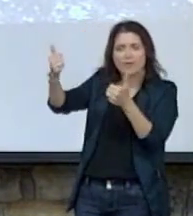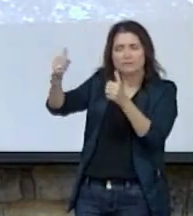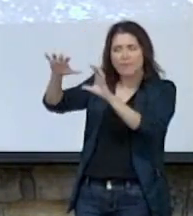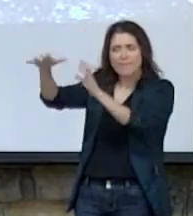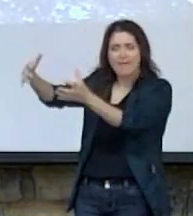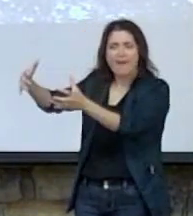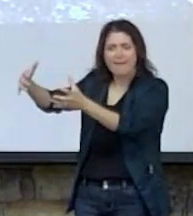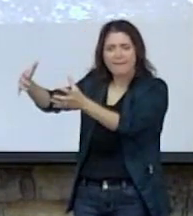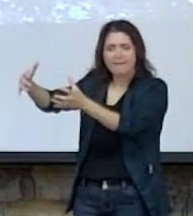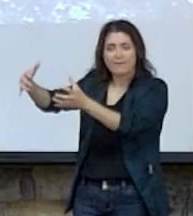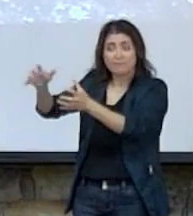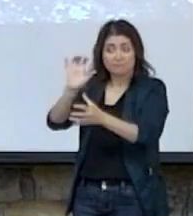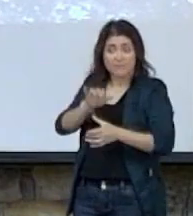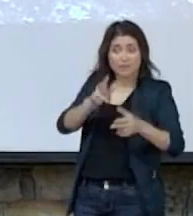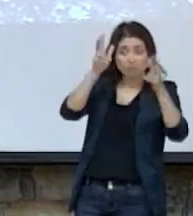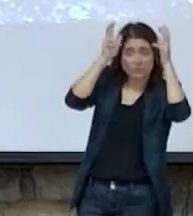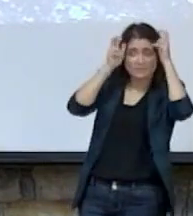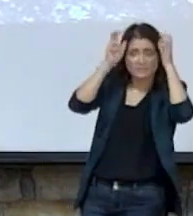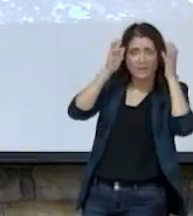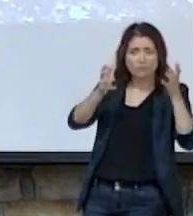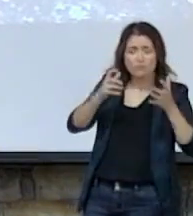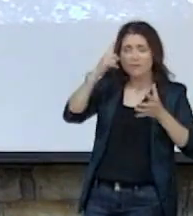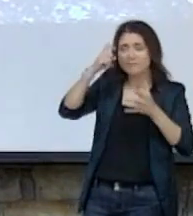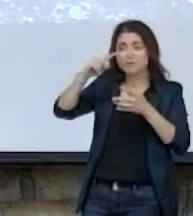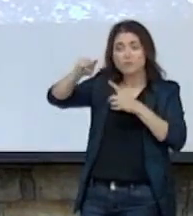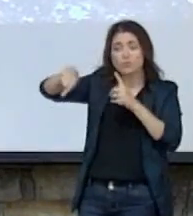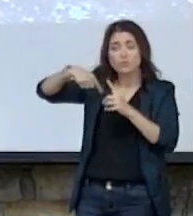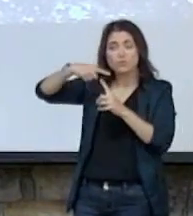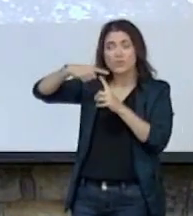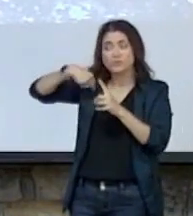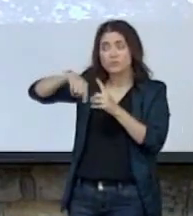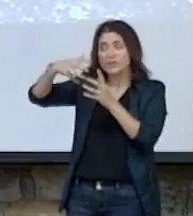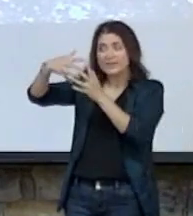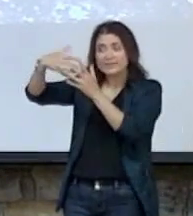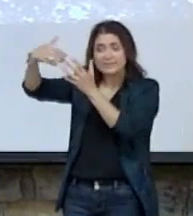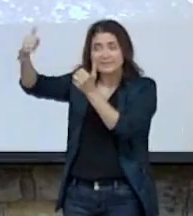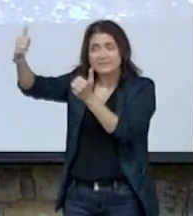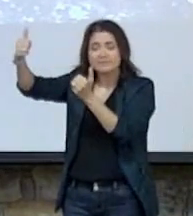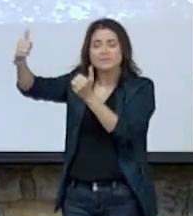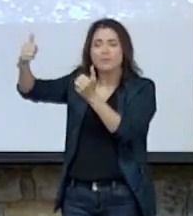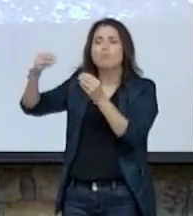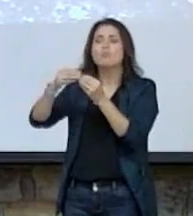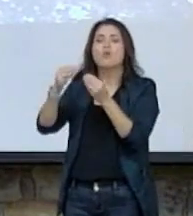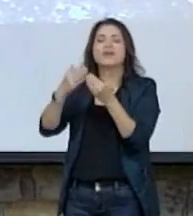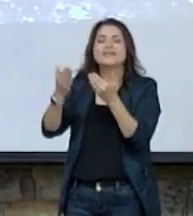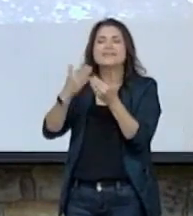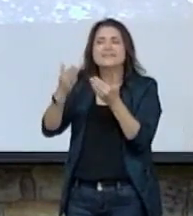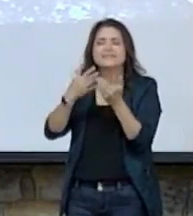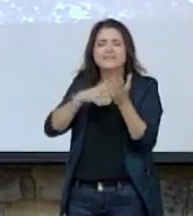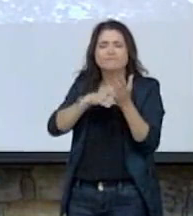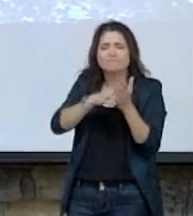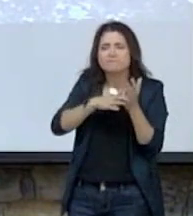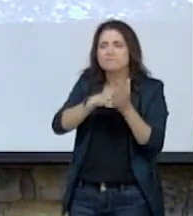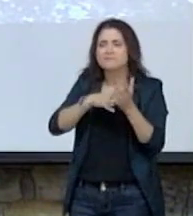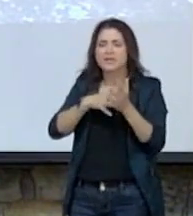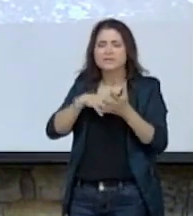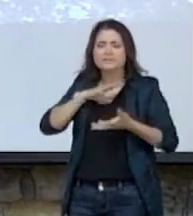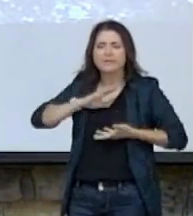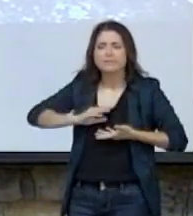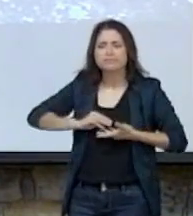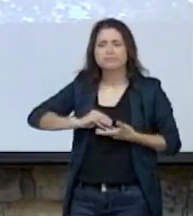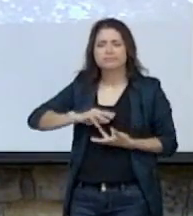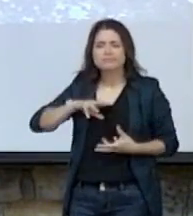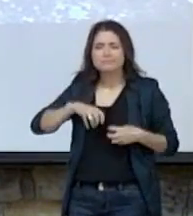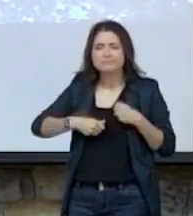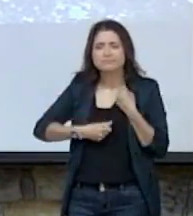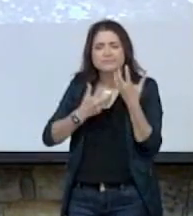Because once we become separated, we become much more easy to discourage. We become much more vulnerable. So the Hebrews writer is